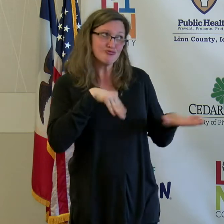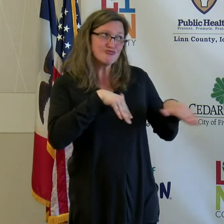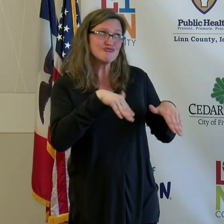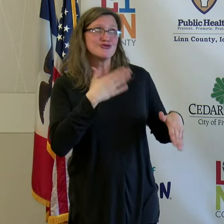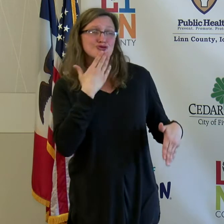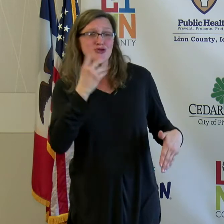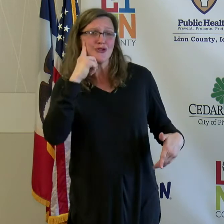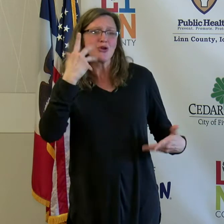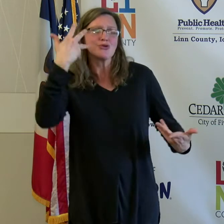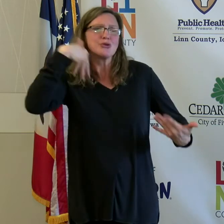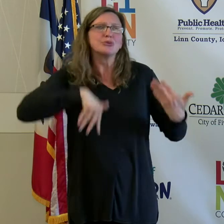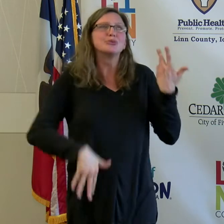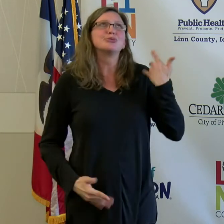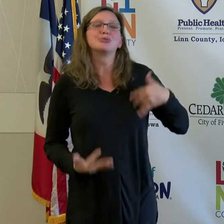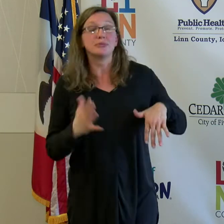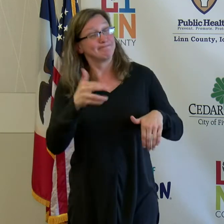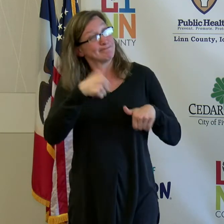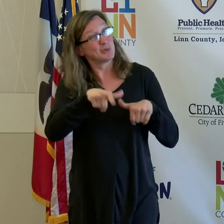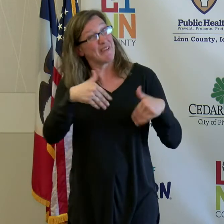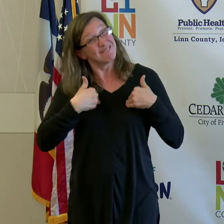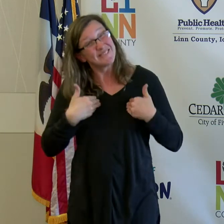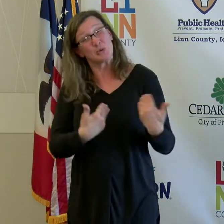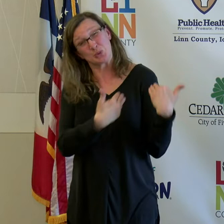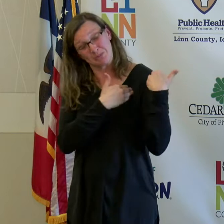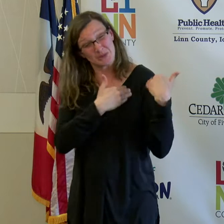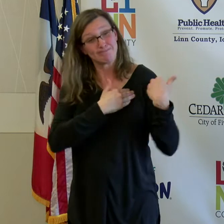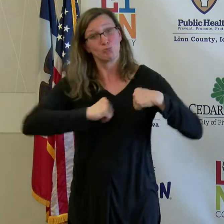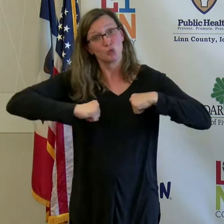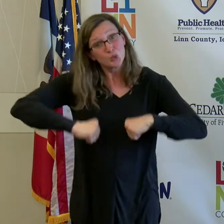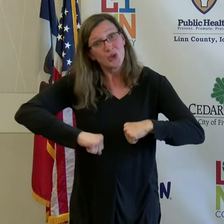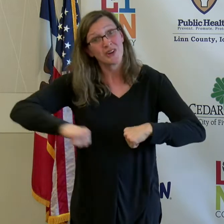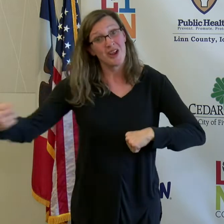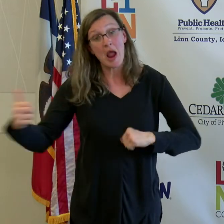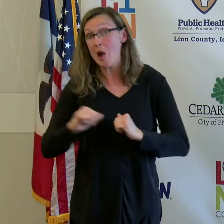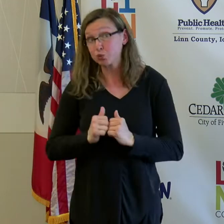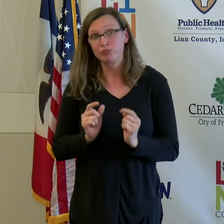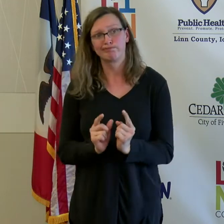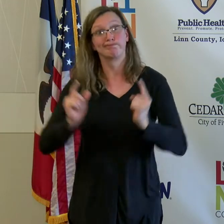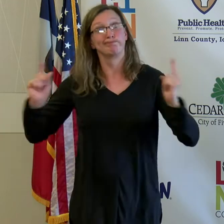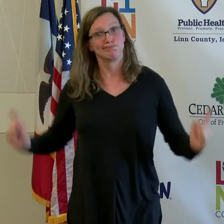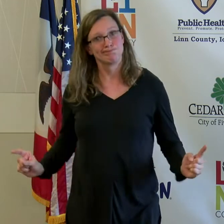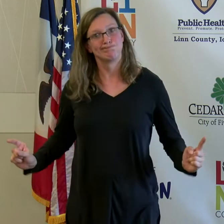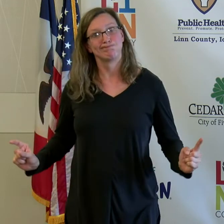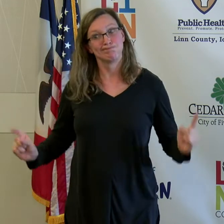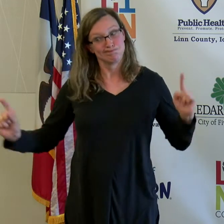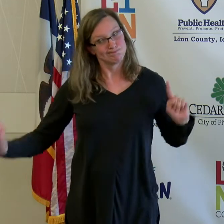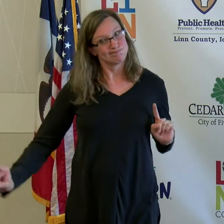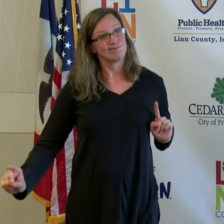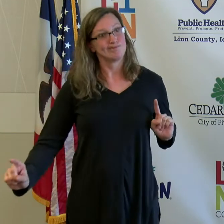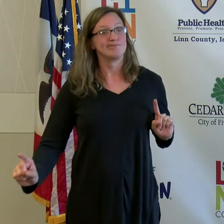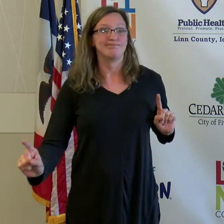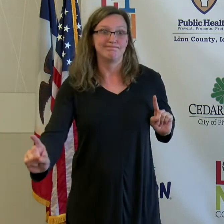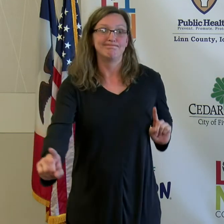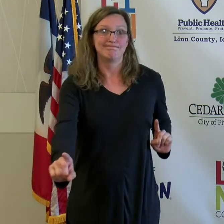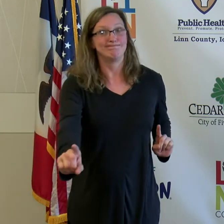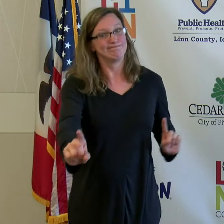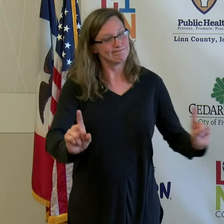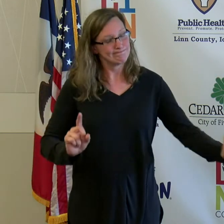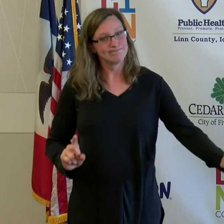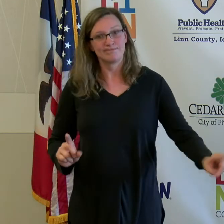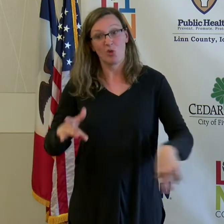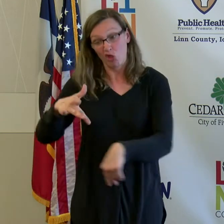time. Social distancing guidelines should be followed outdoors as well